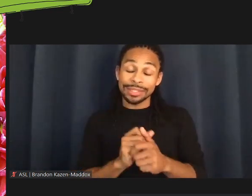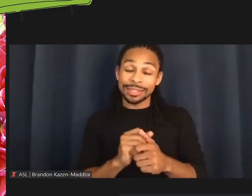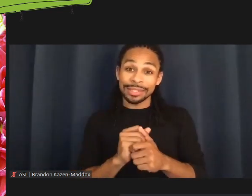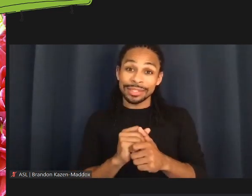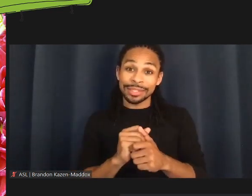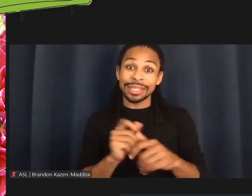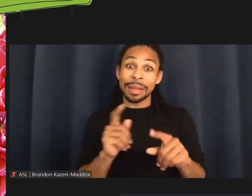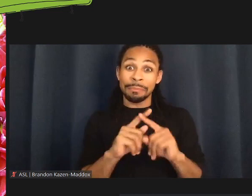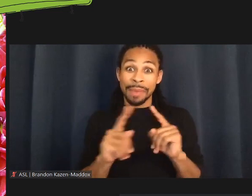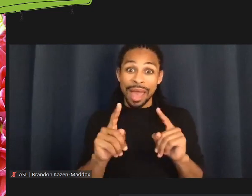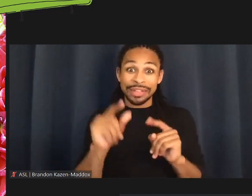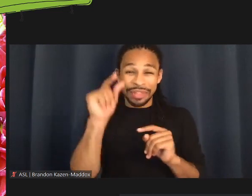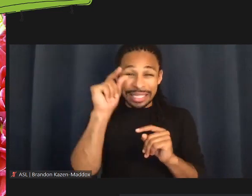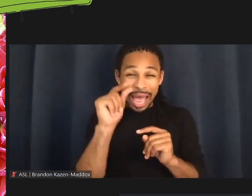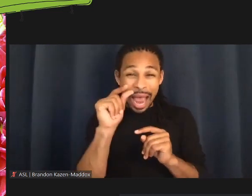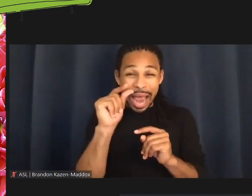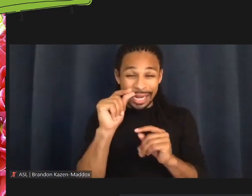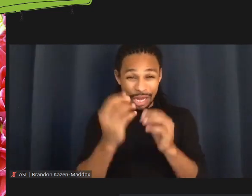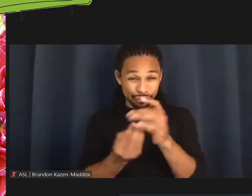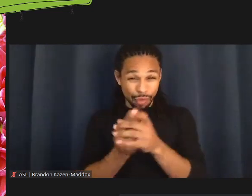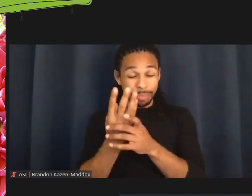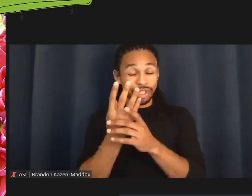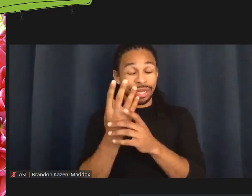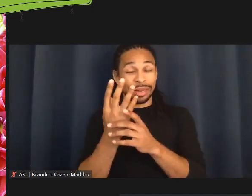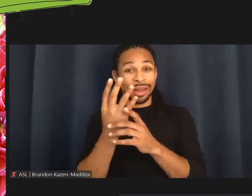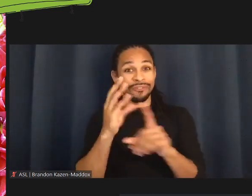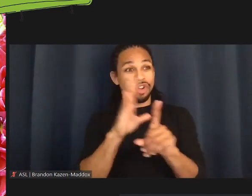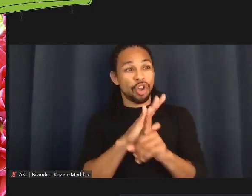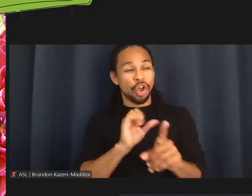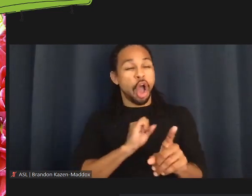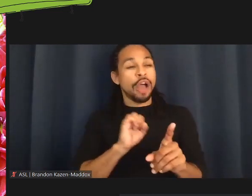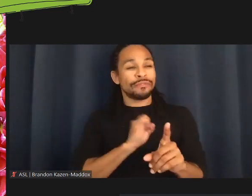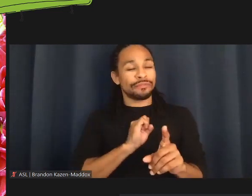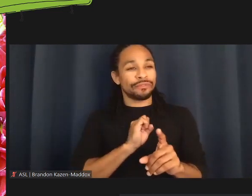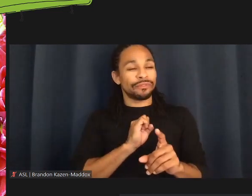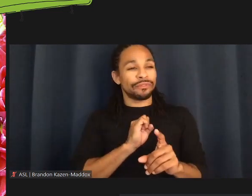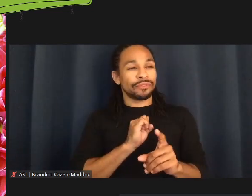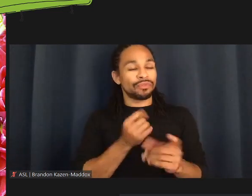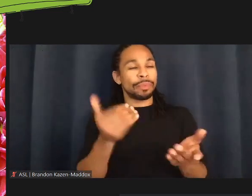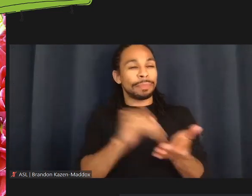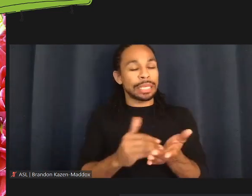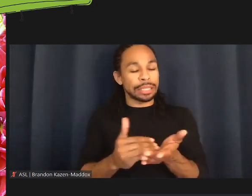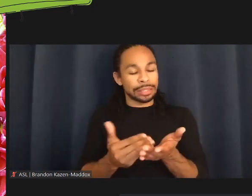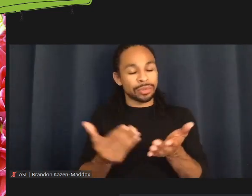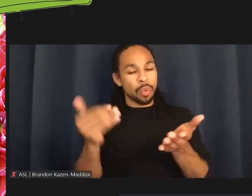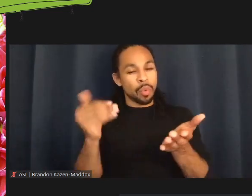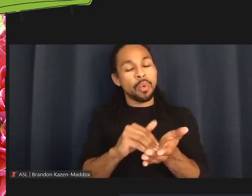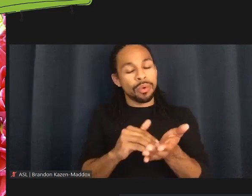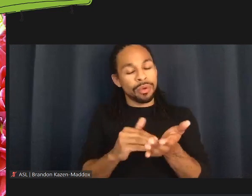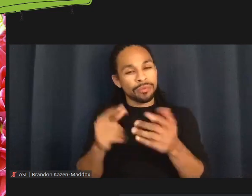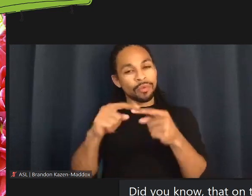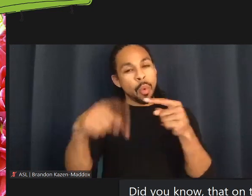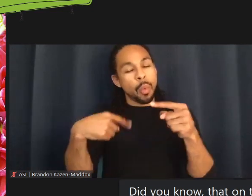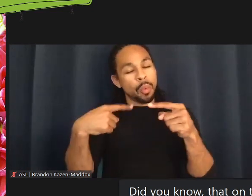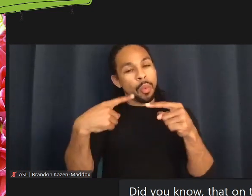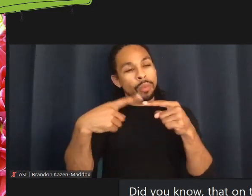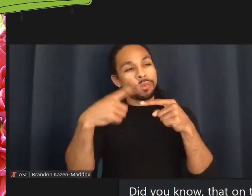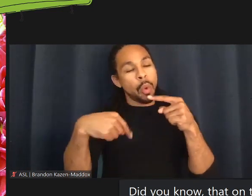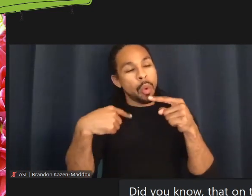But the tiny eruption of her cough repeats in loop all the time now.